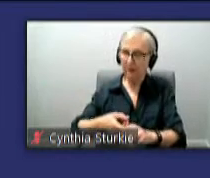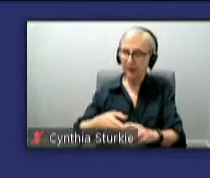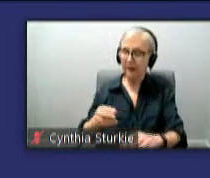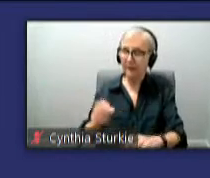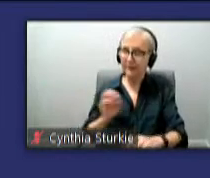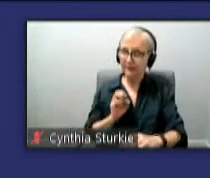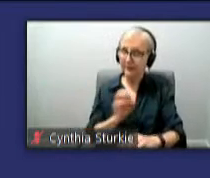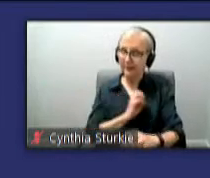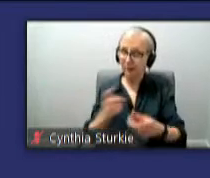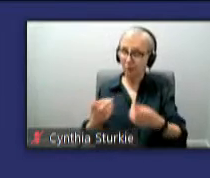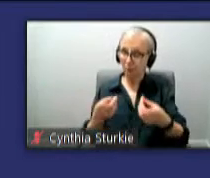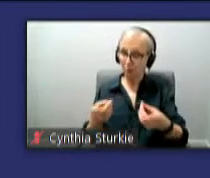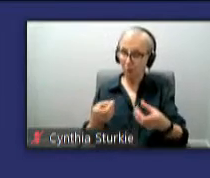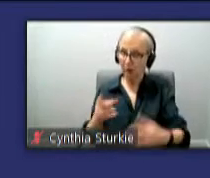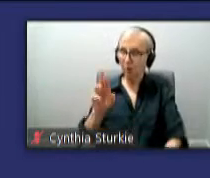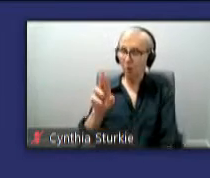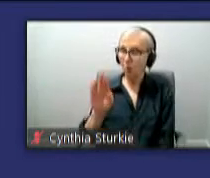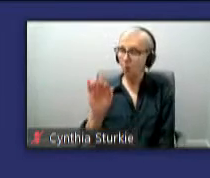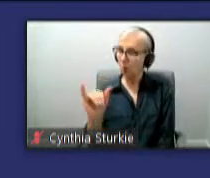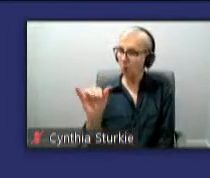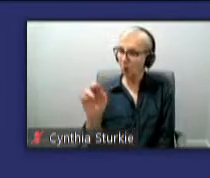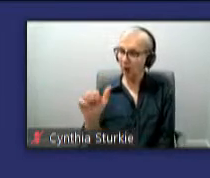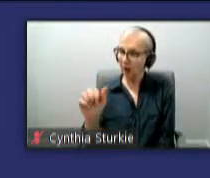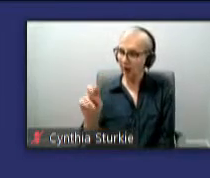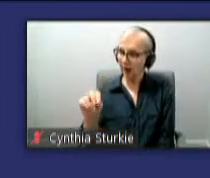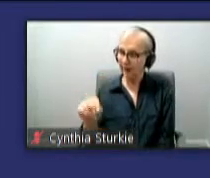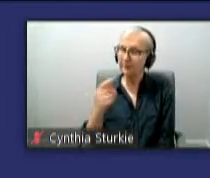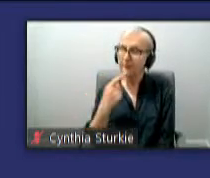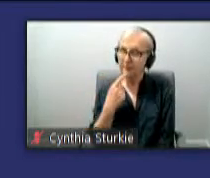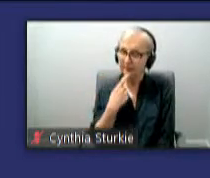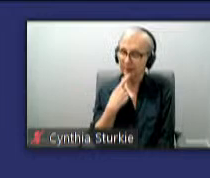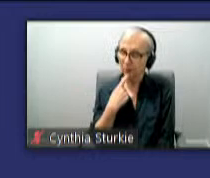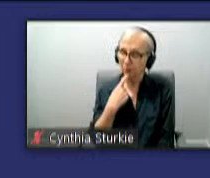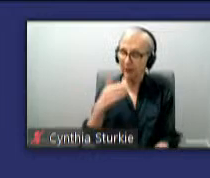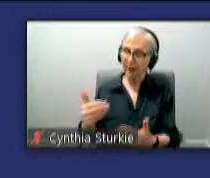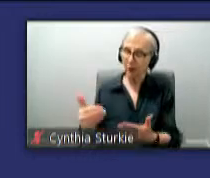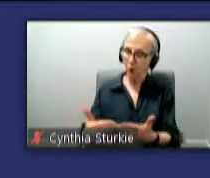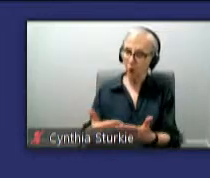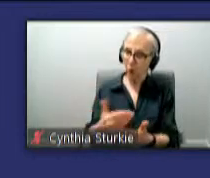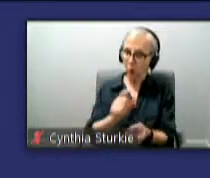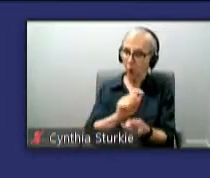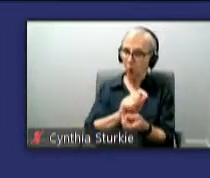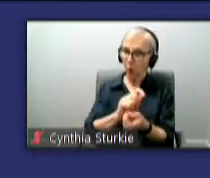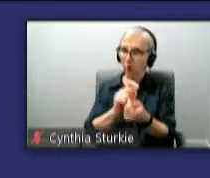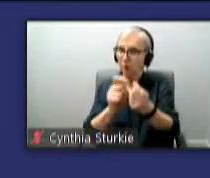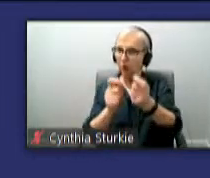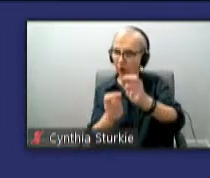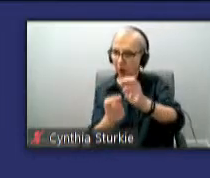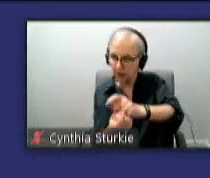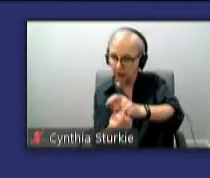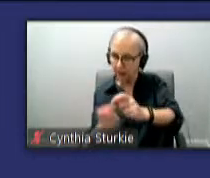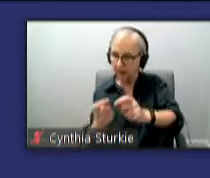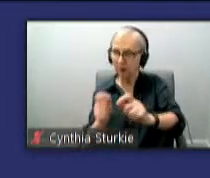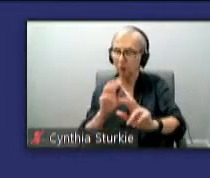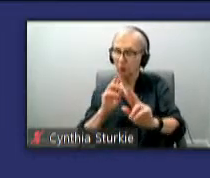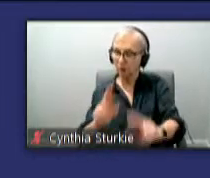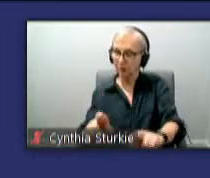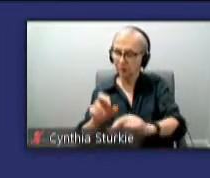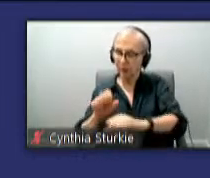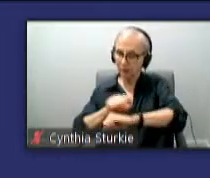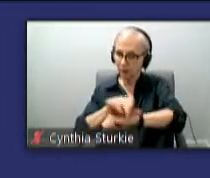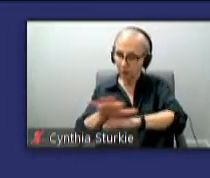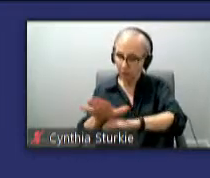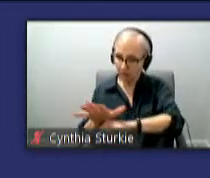Ryan indicated, we are at another turning point in our response to COVID. It has been